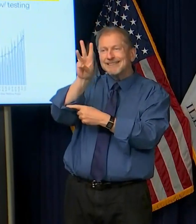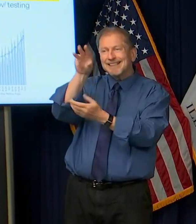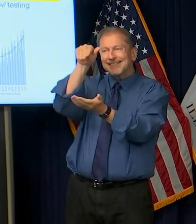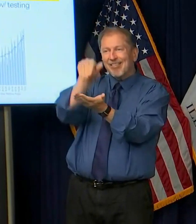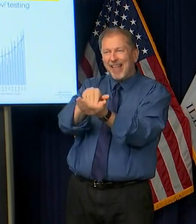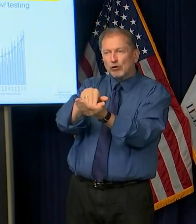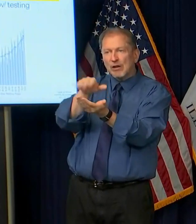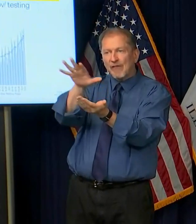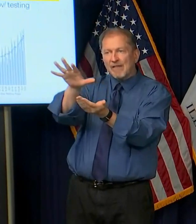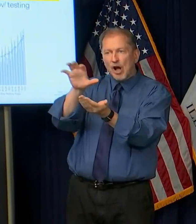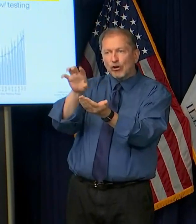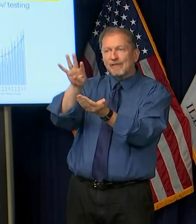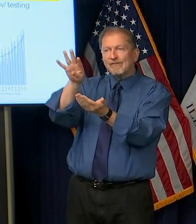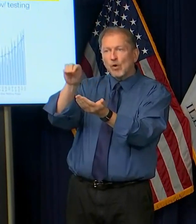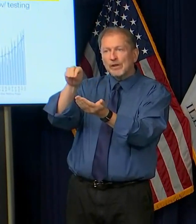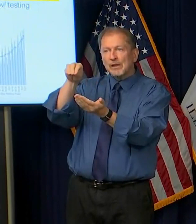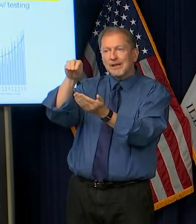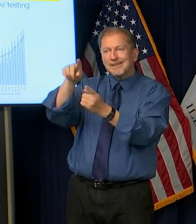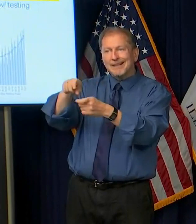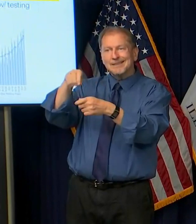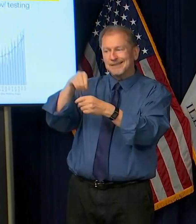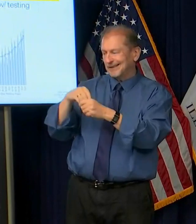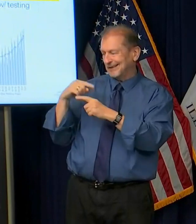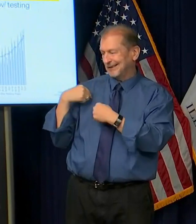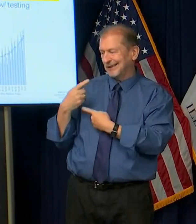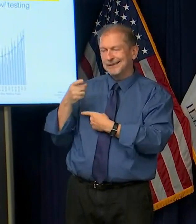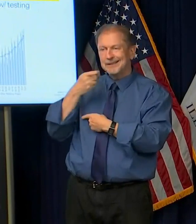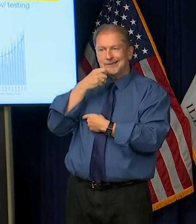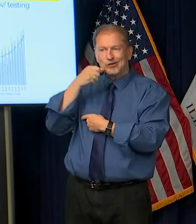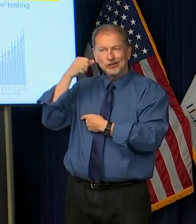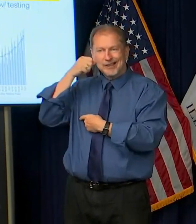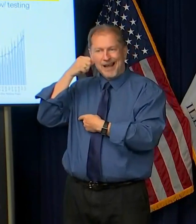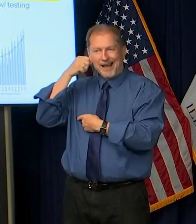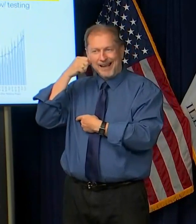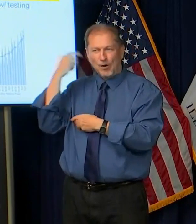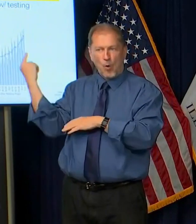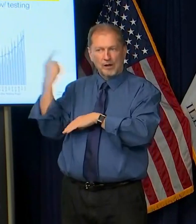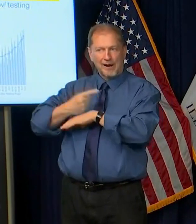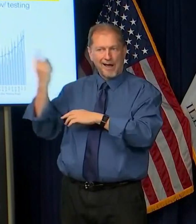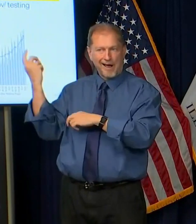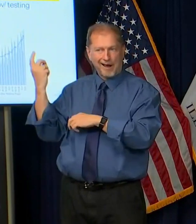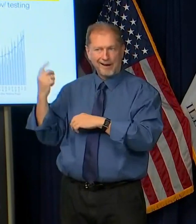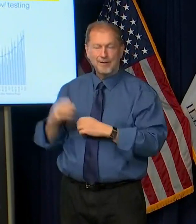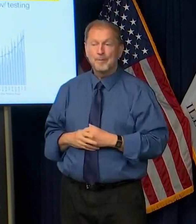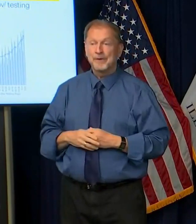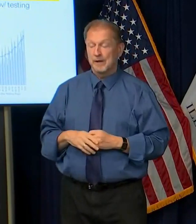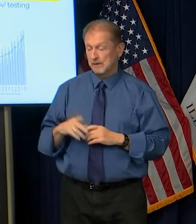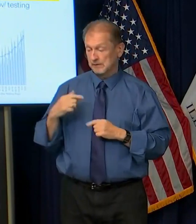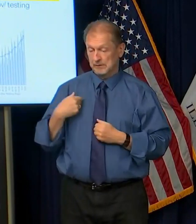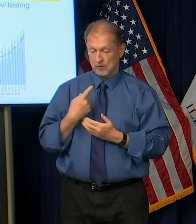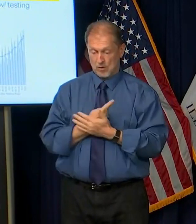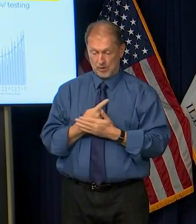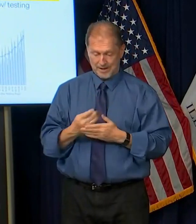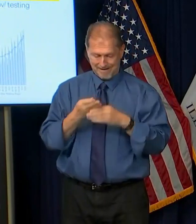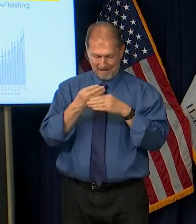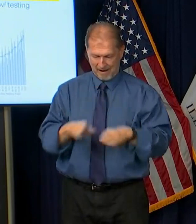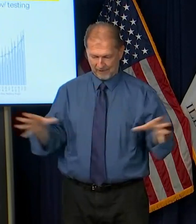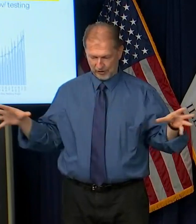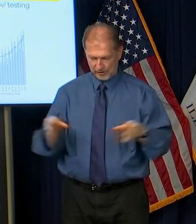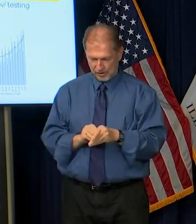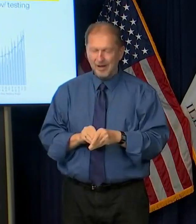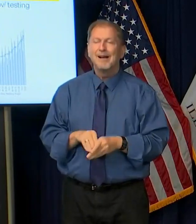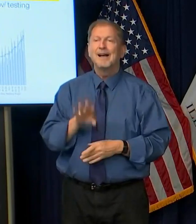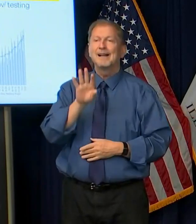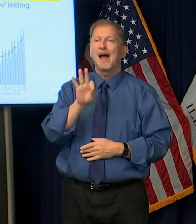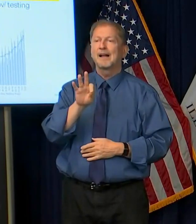106,540 tests returned in the last 24 hours. Our 7-day testing average has now surpassed